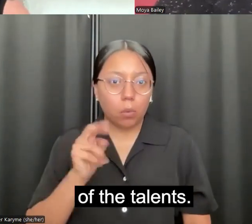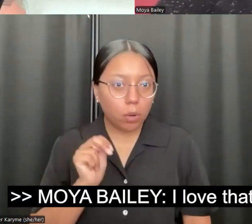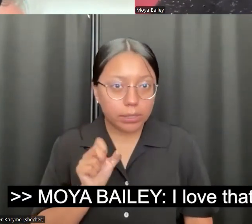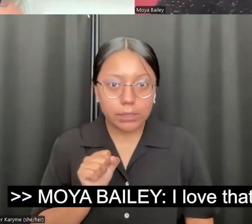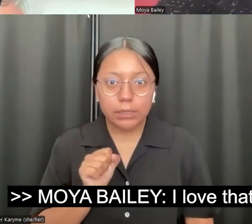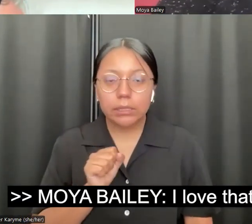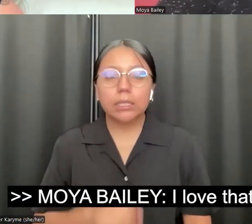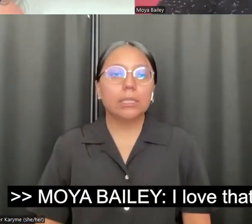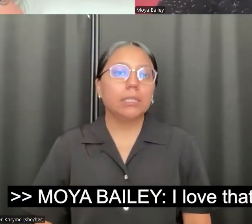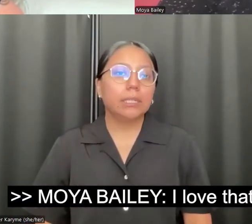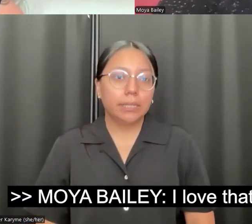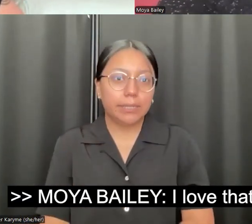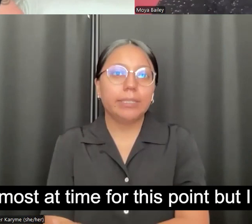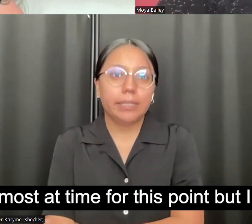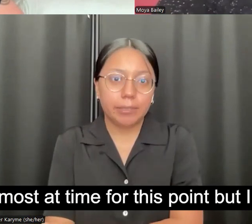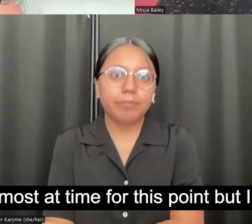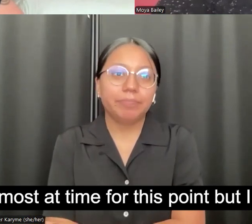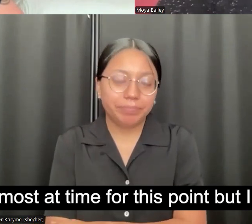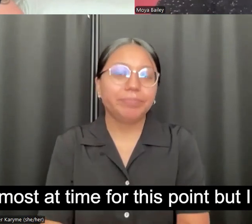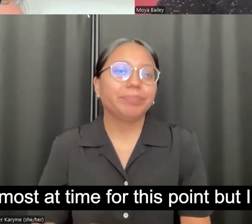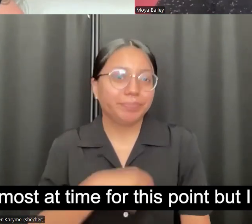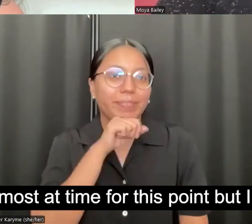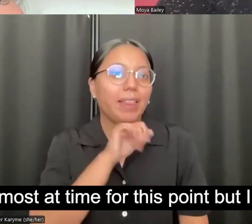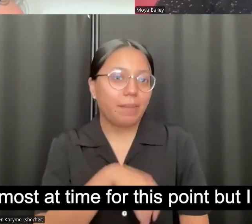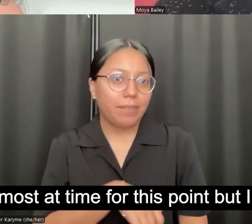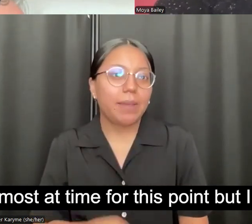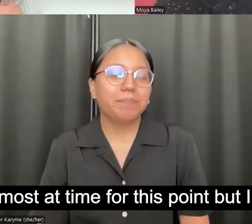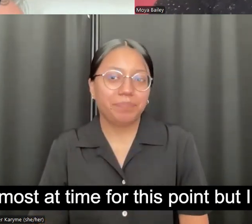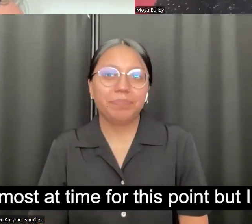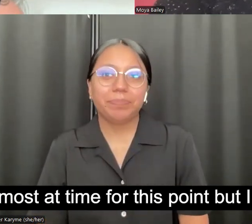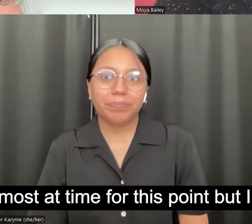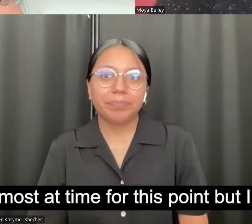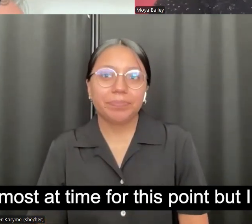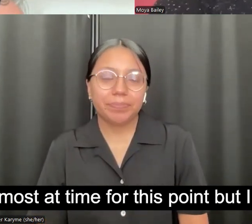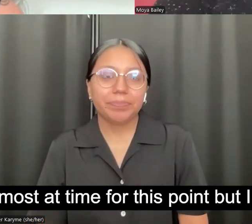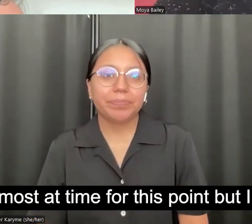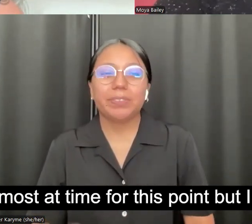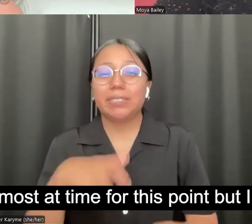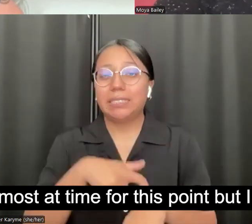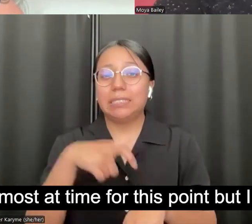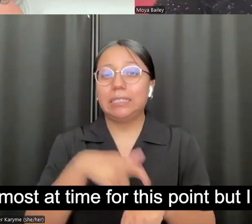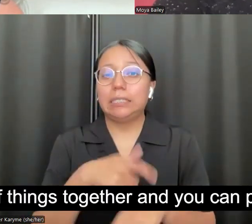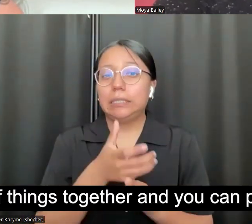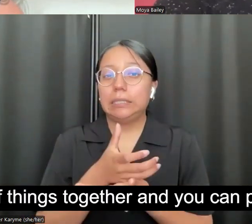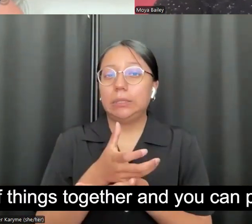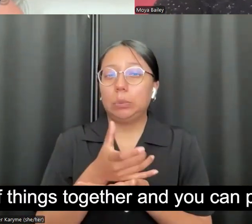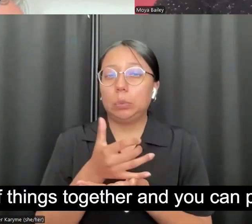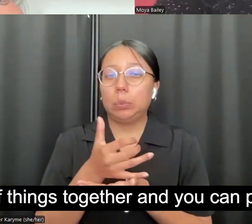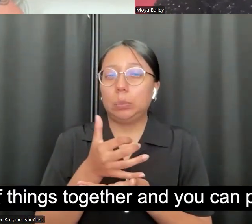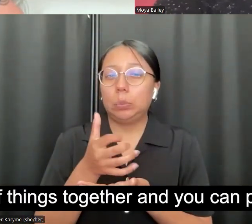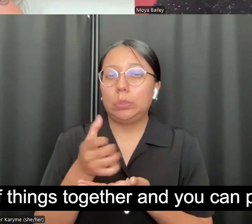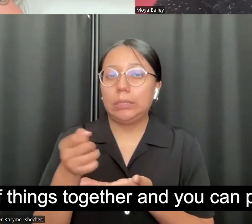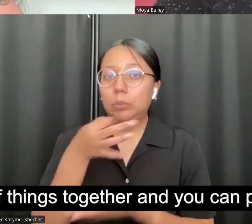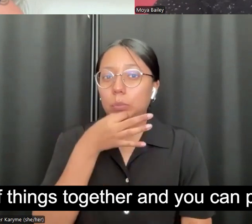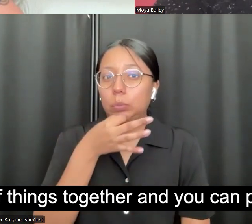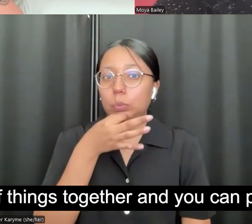Yeah. I I love that. We are almost at time for this point, but I want to ask a couple of